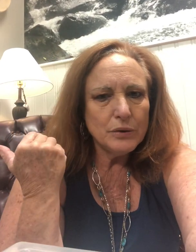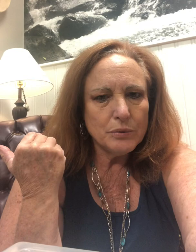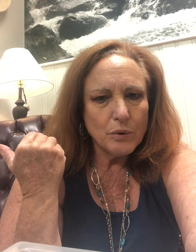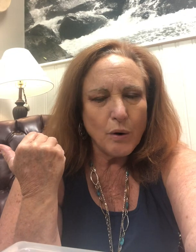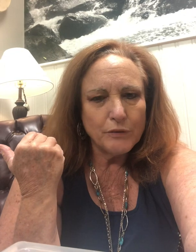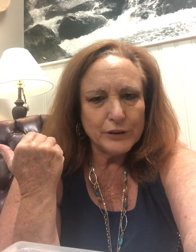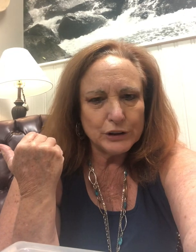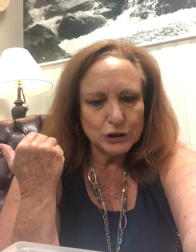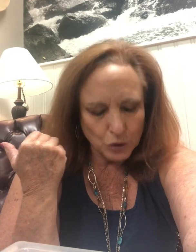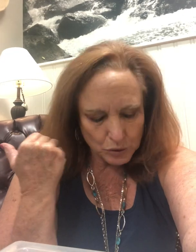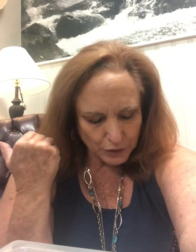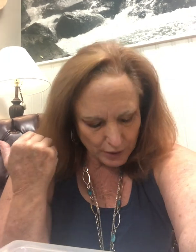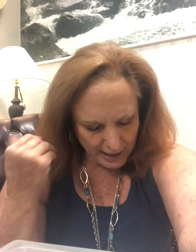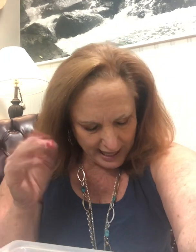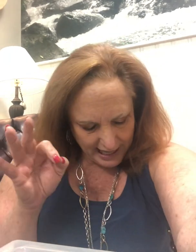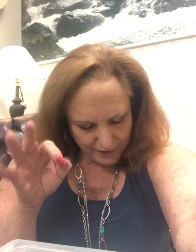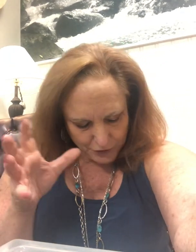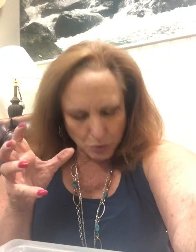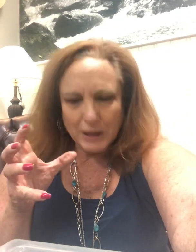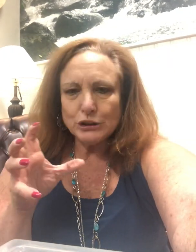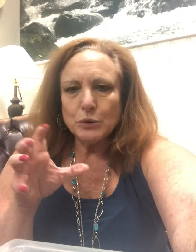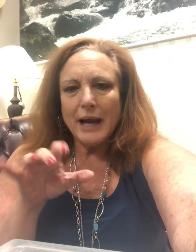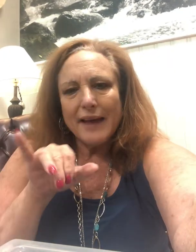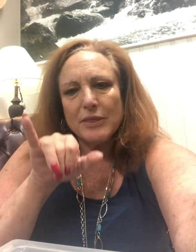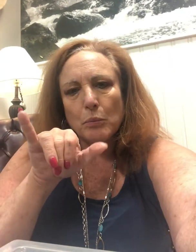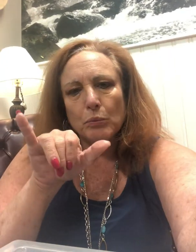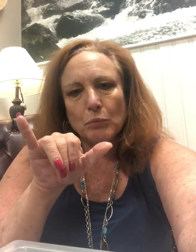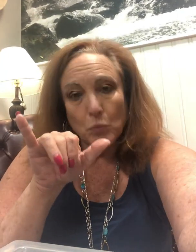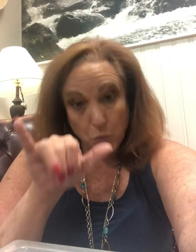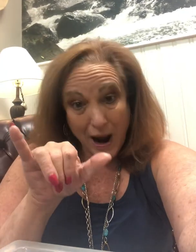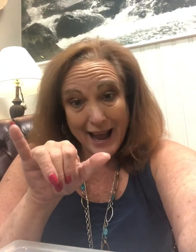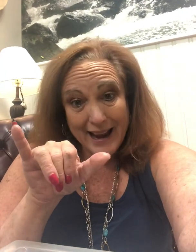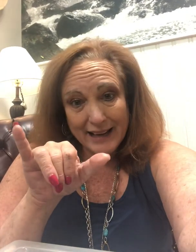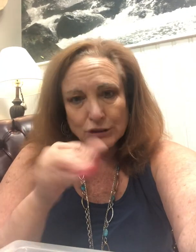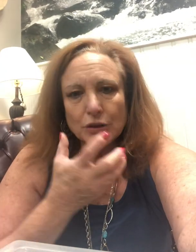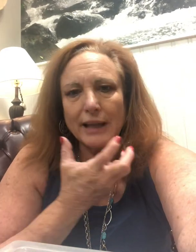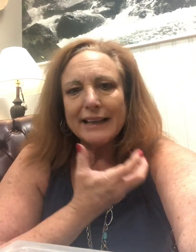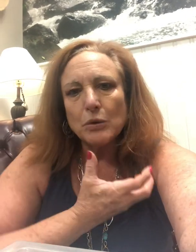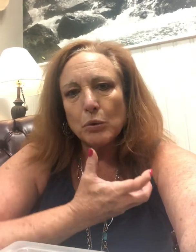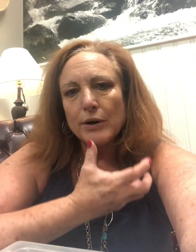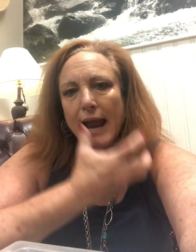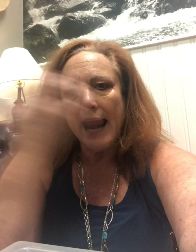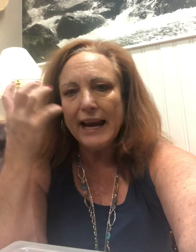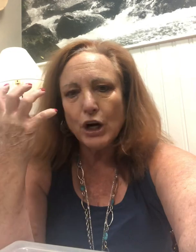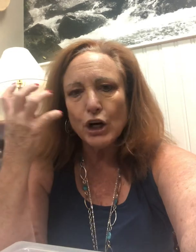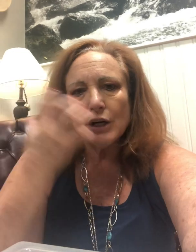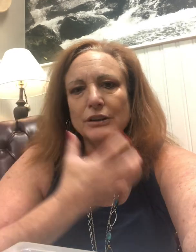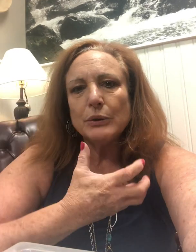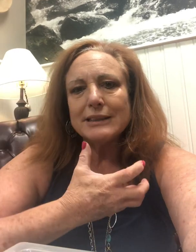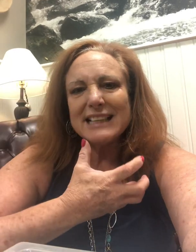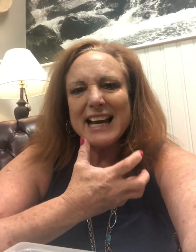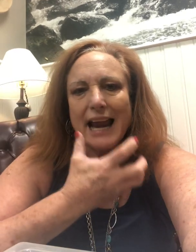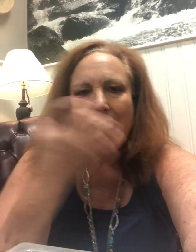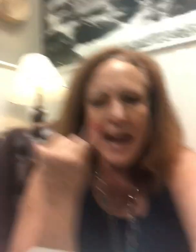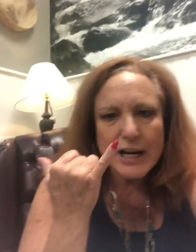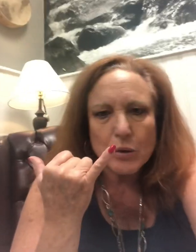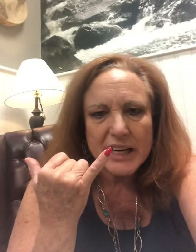throw over your shoulder. If you want to add the y to like the word anger, you can say angry.